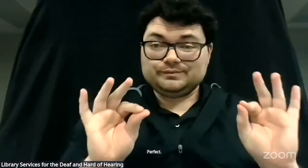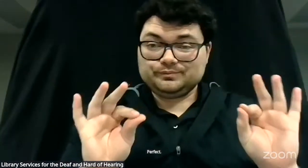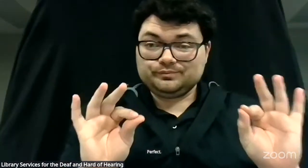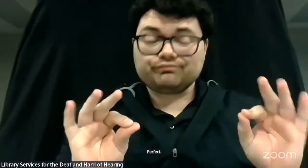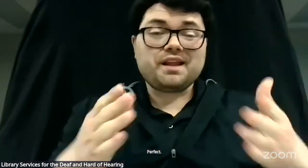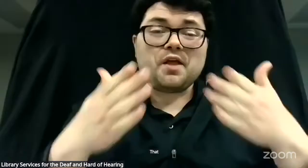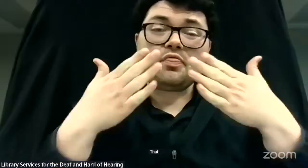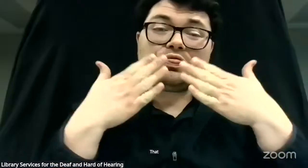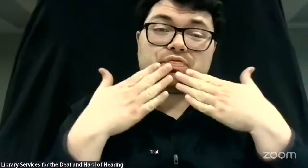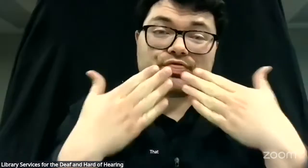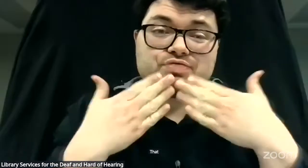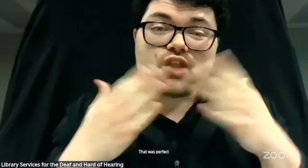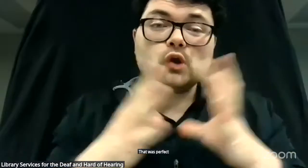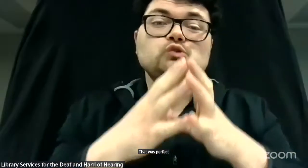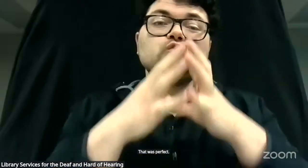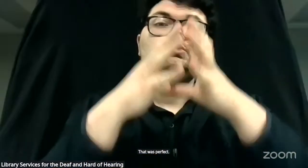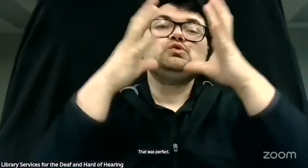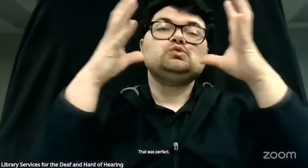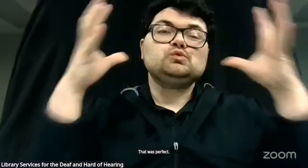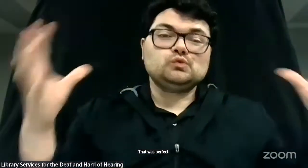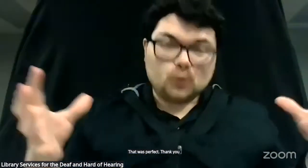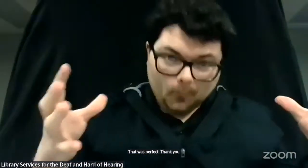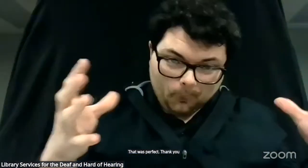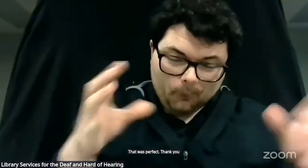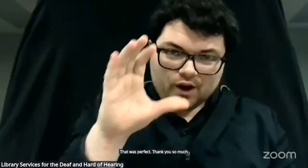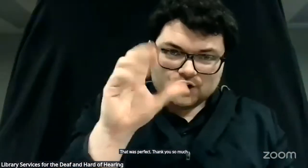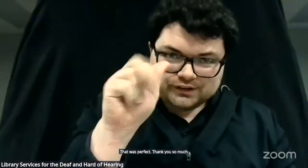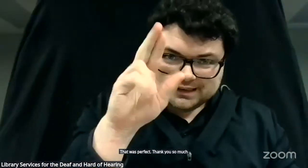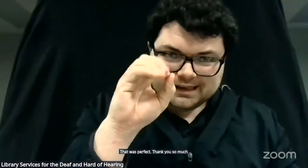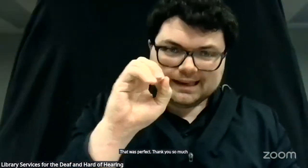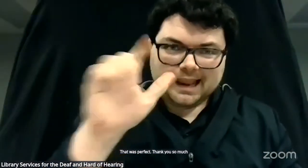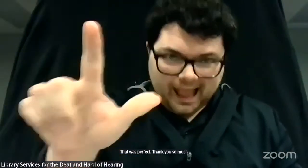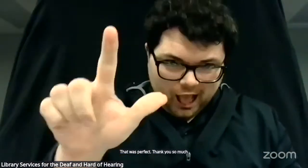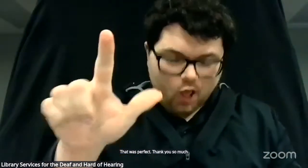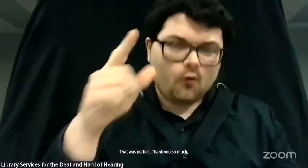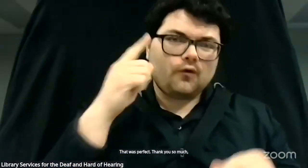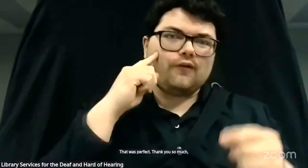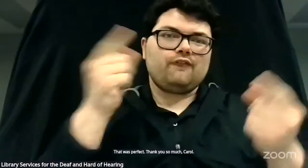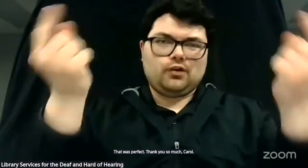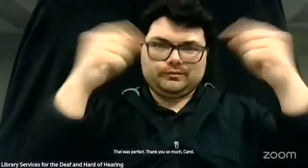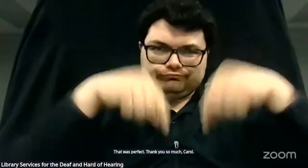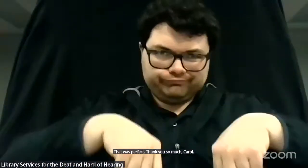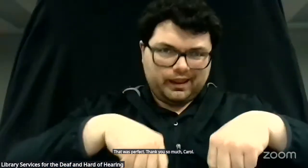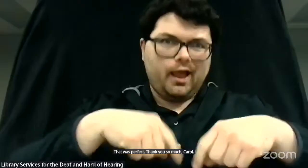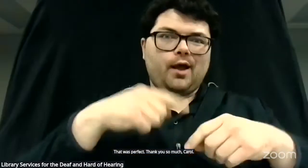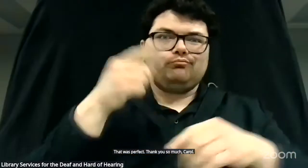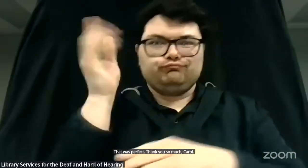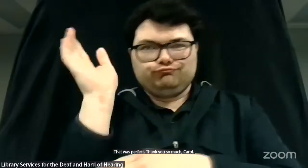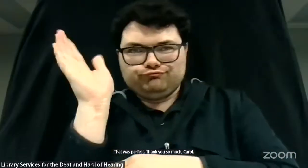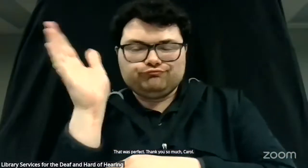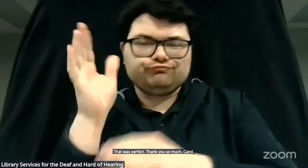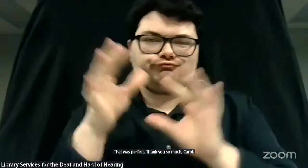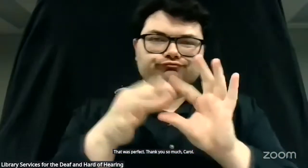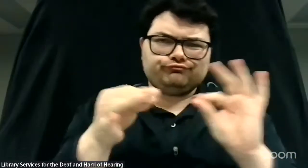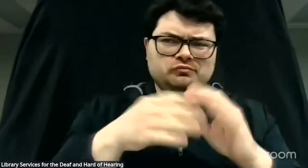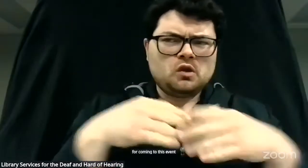That was perfect. Thank you so much, Carol, for coming to this event and giving